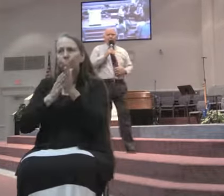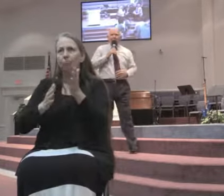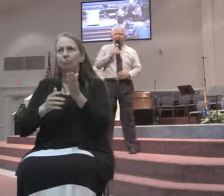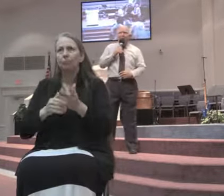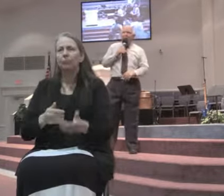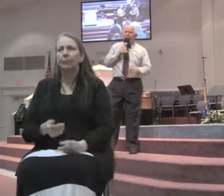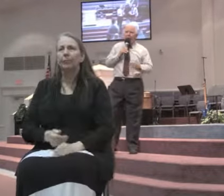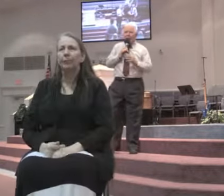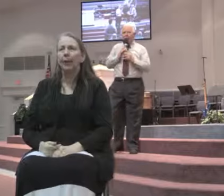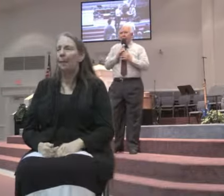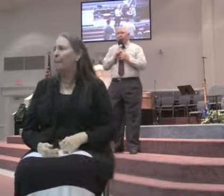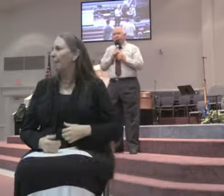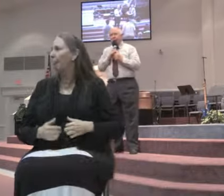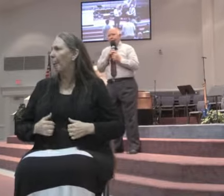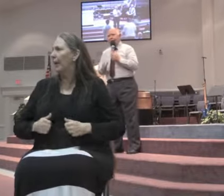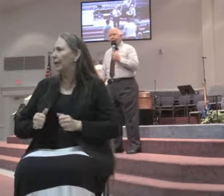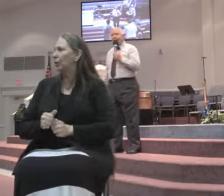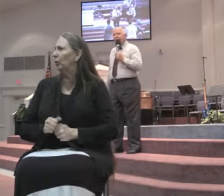Amen. Oh, my side.